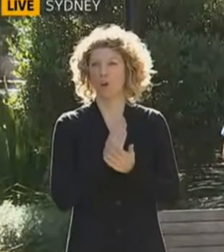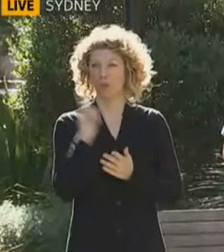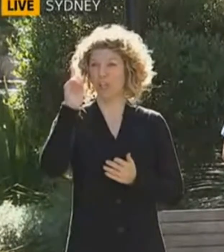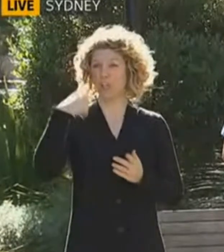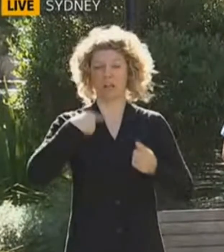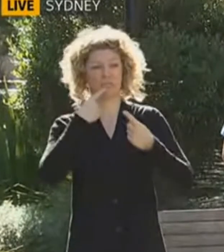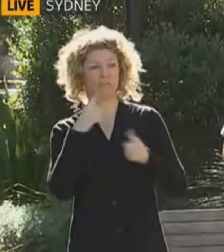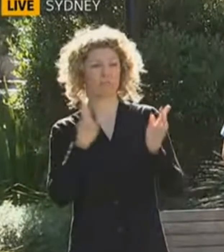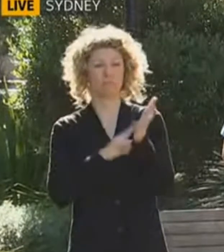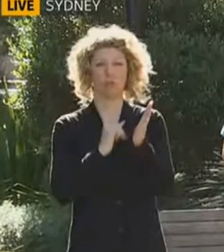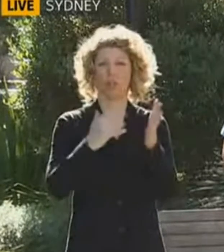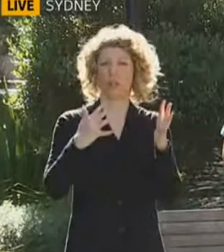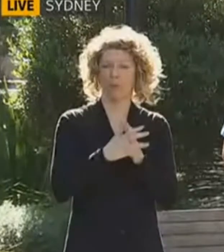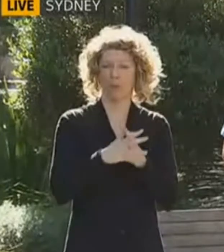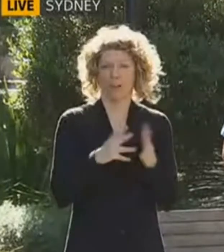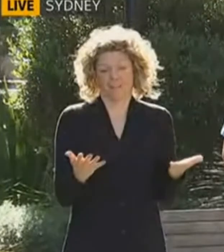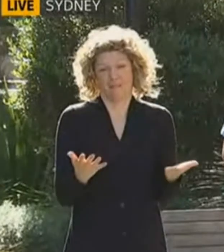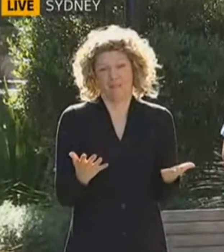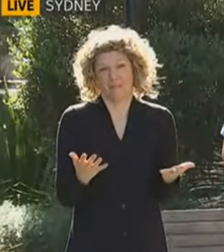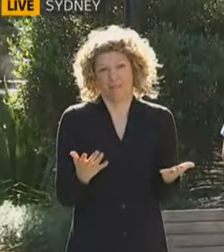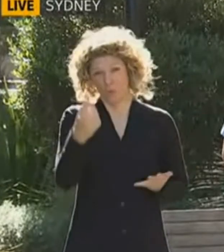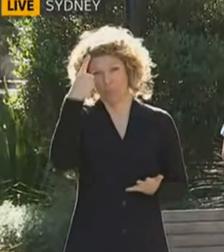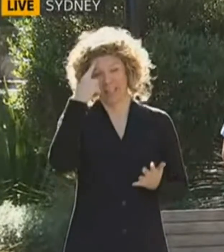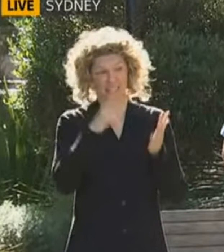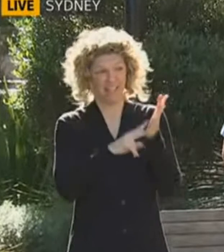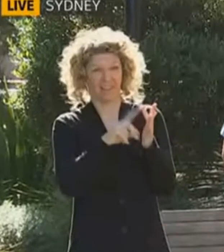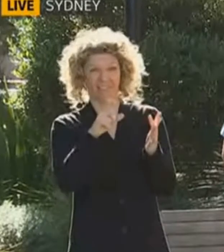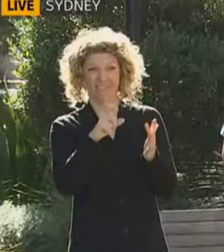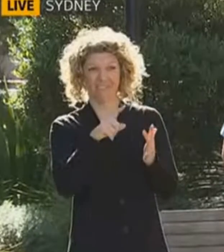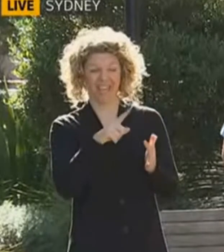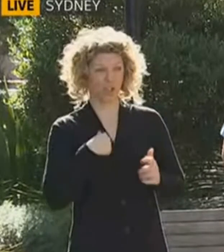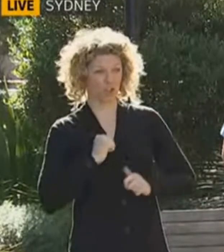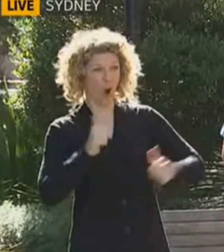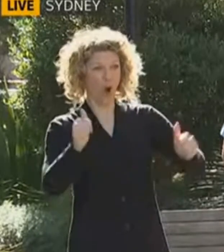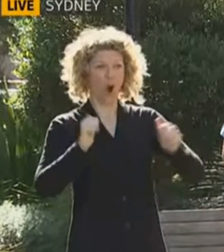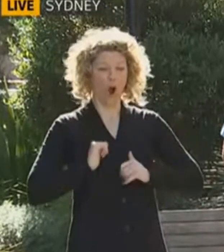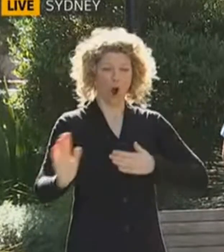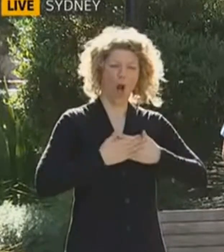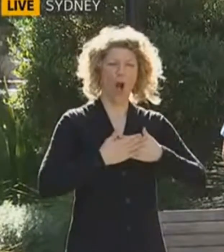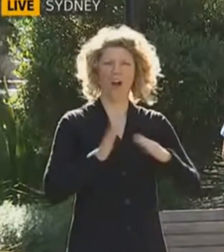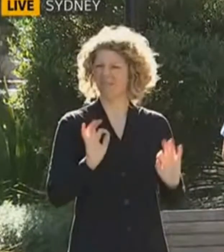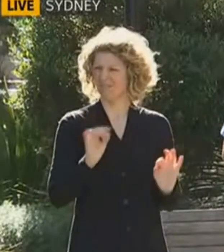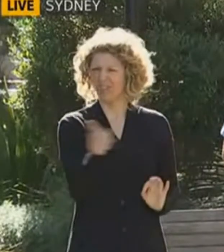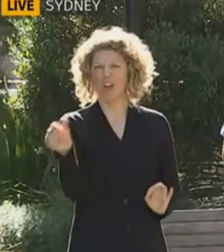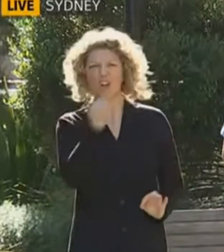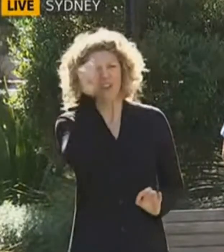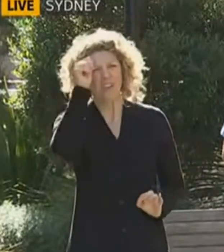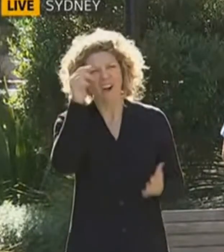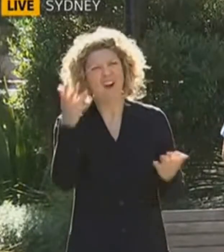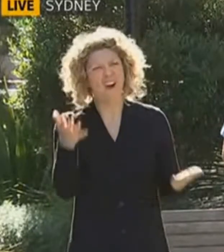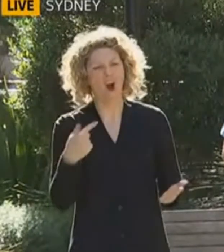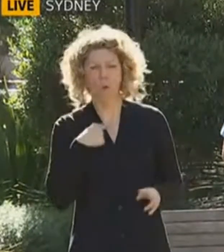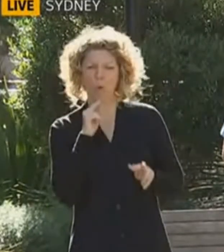New South Wales Government, especially in view of where Victoria is heading, will create any surprises. And please know that we've been monitoring the